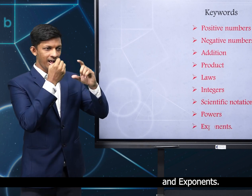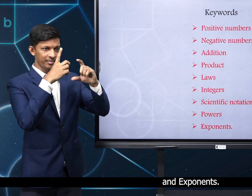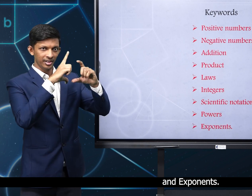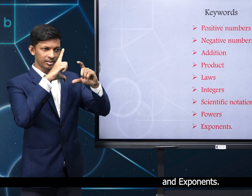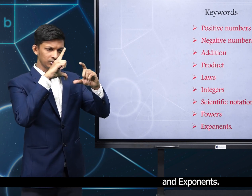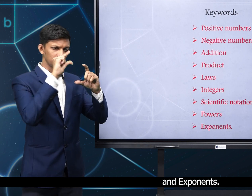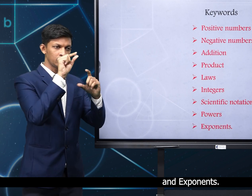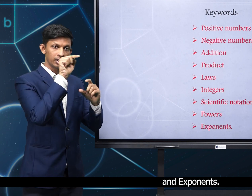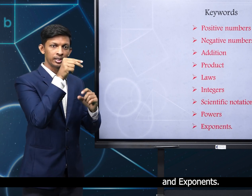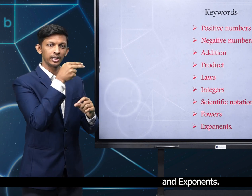exponents.